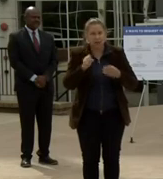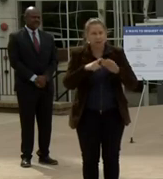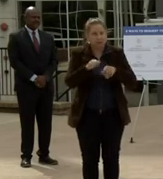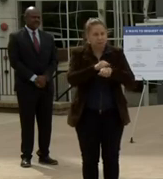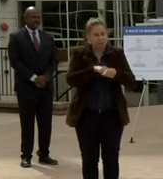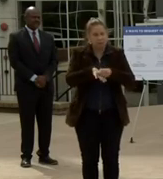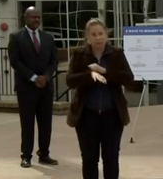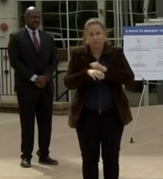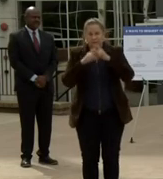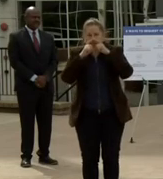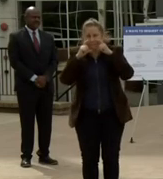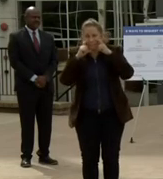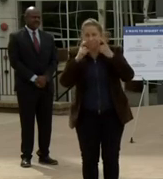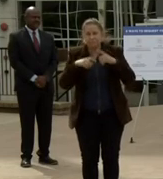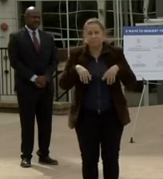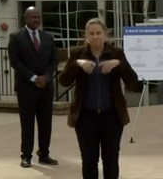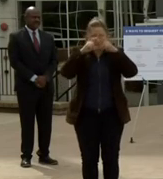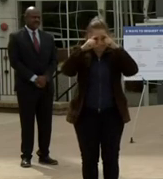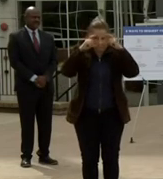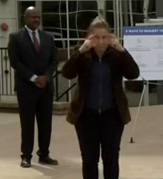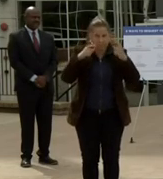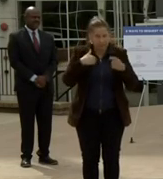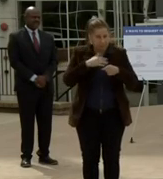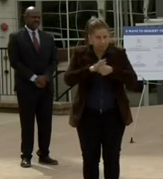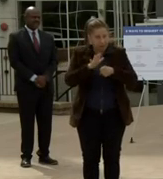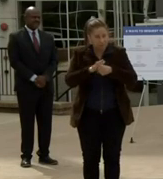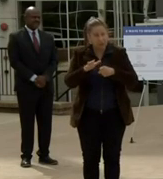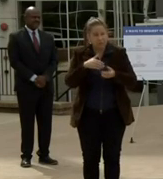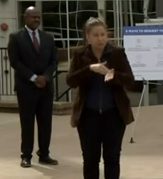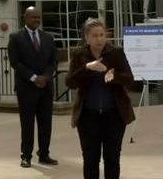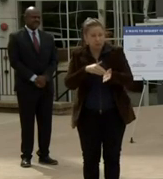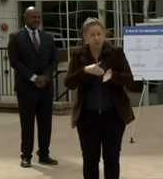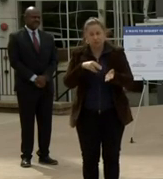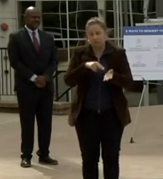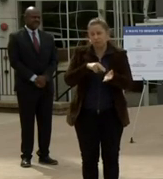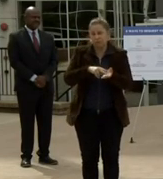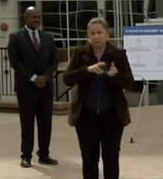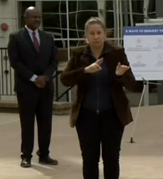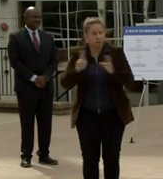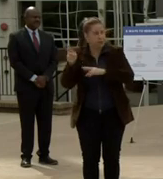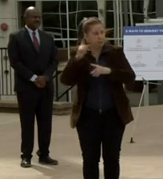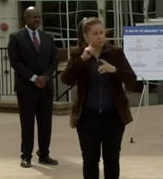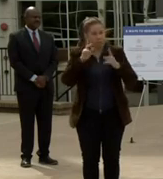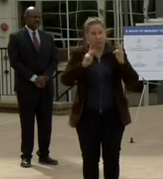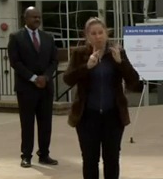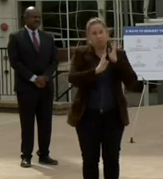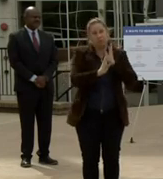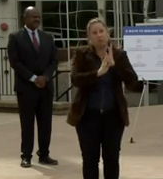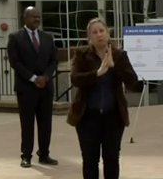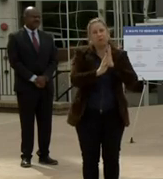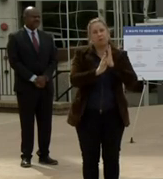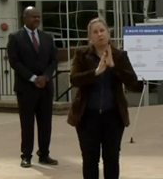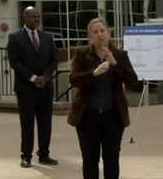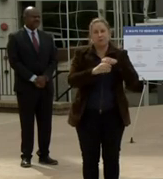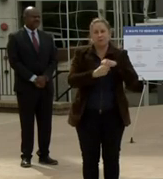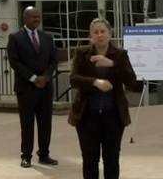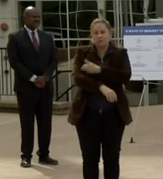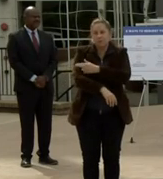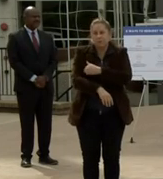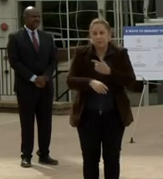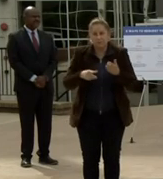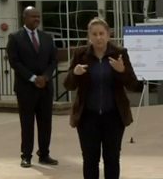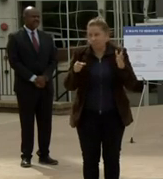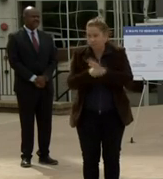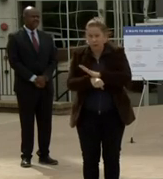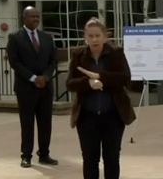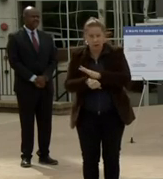is, are there enough doctors, nurses, and staff in any places turning away patients? There's a lot of questions all at once. There was a lot of questions. So